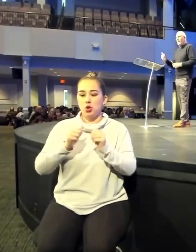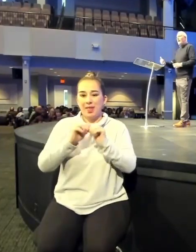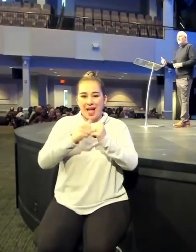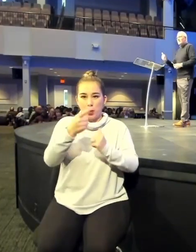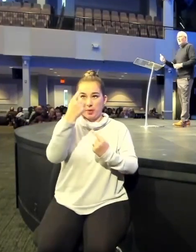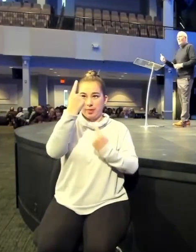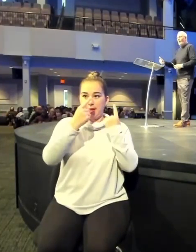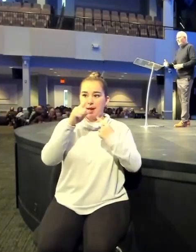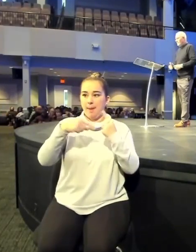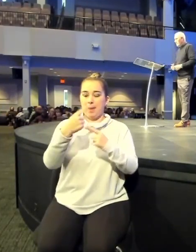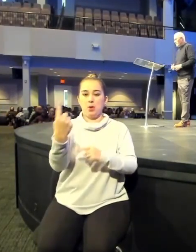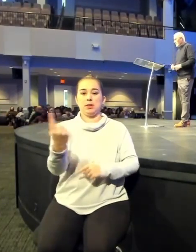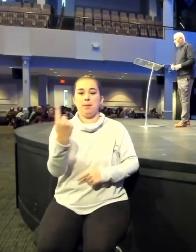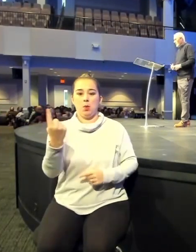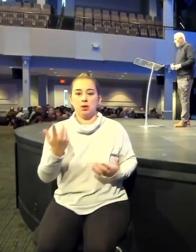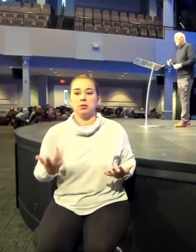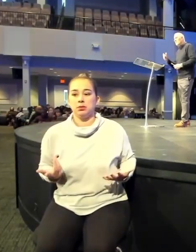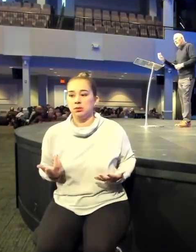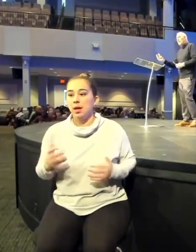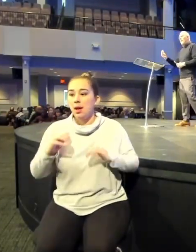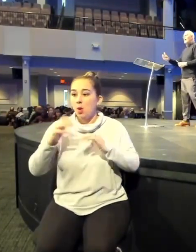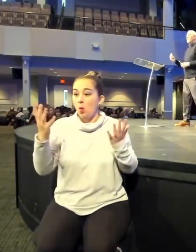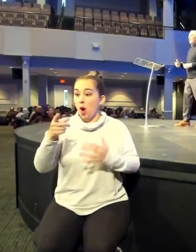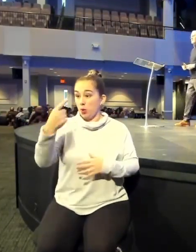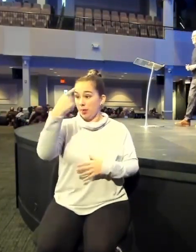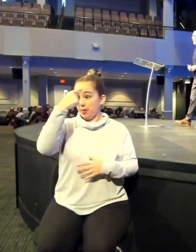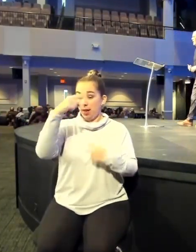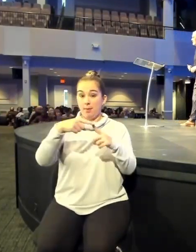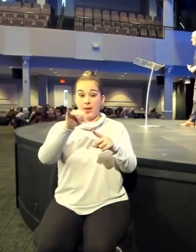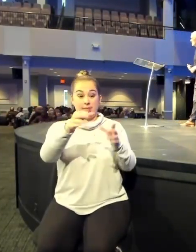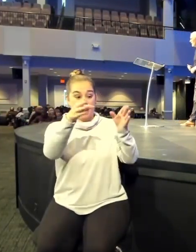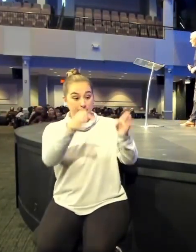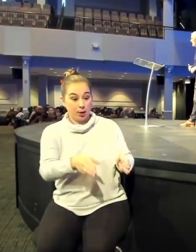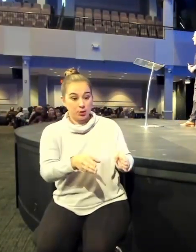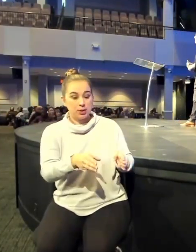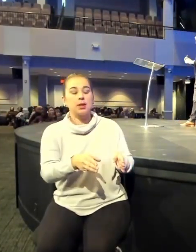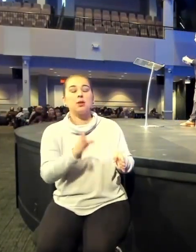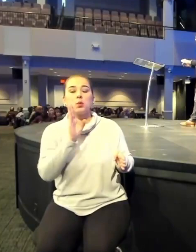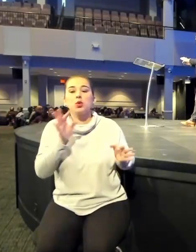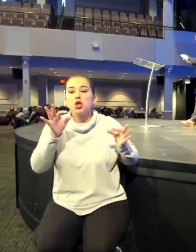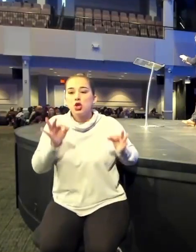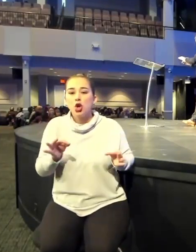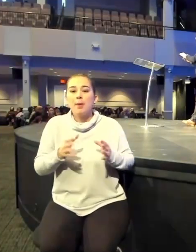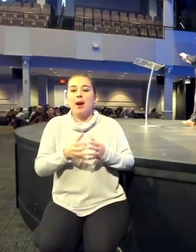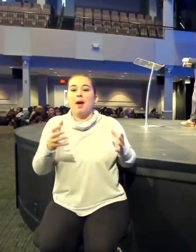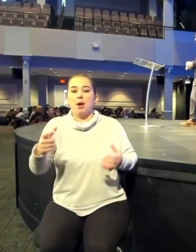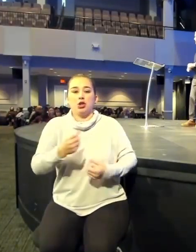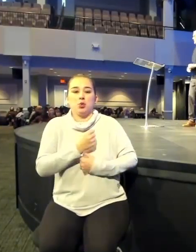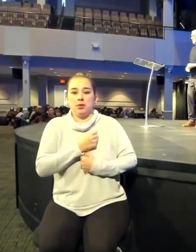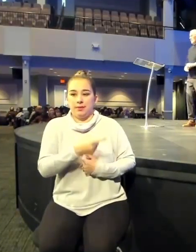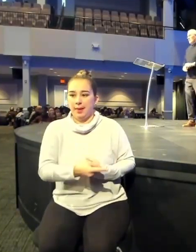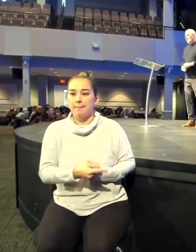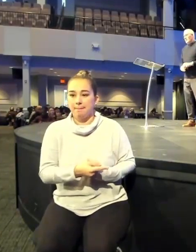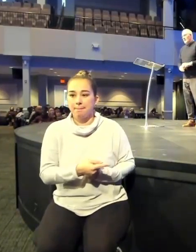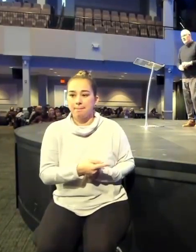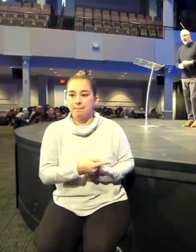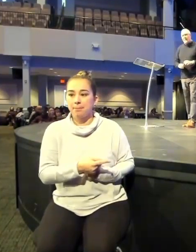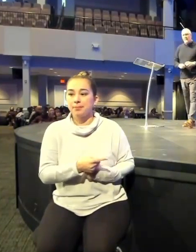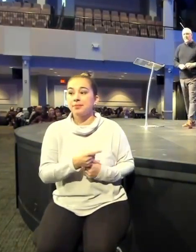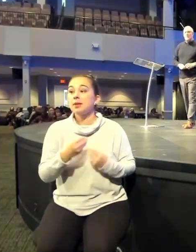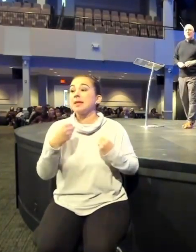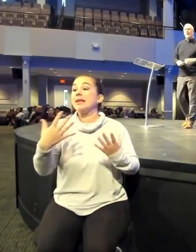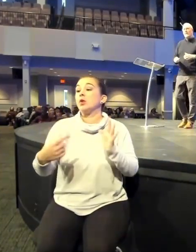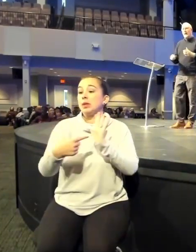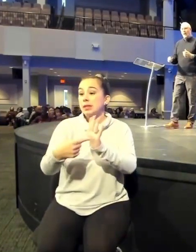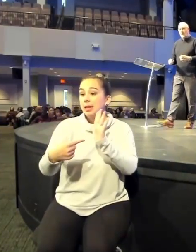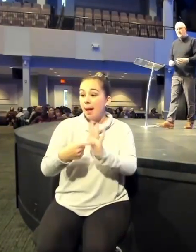think about someone. What you think about a person will always determine your level of love toward them. An example